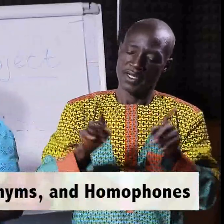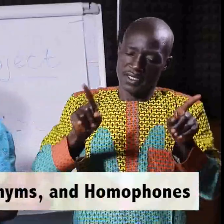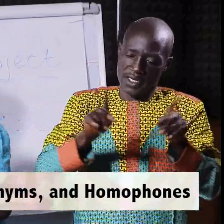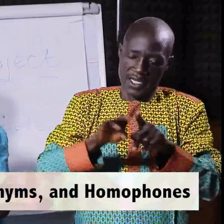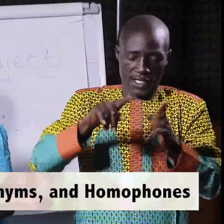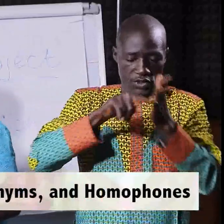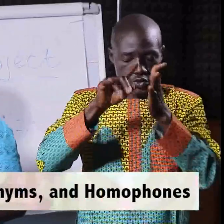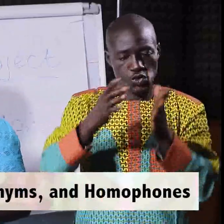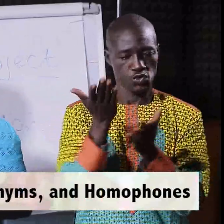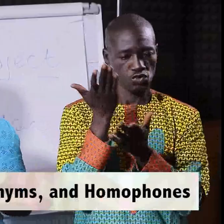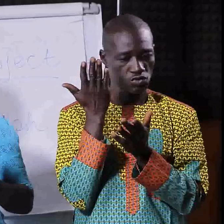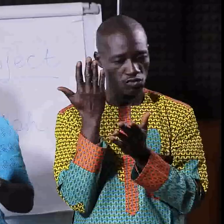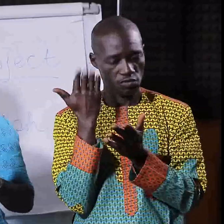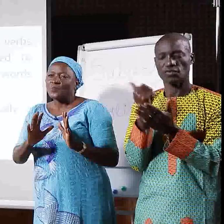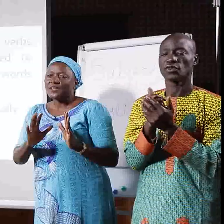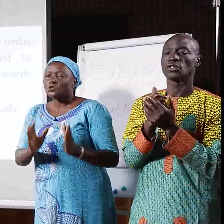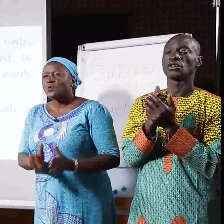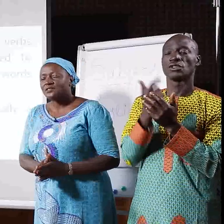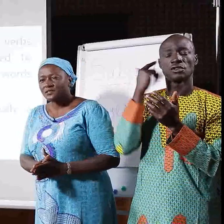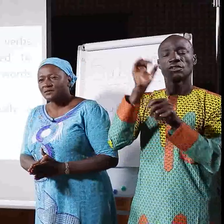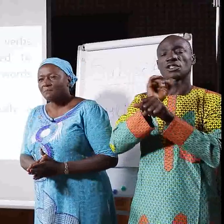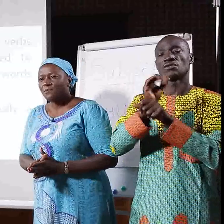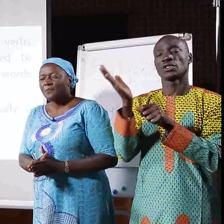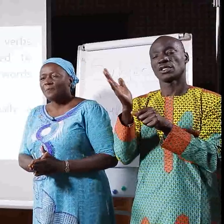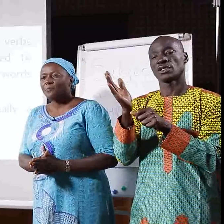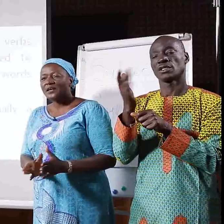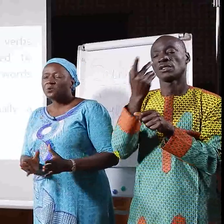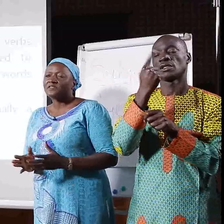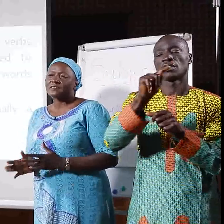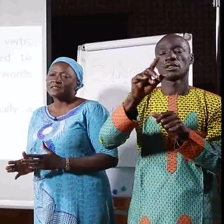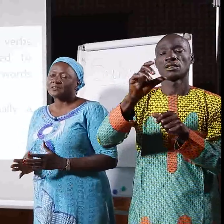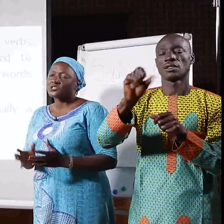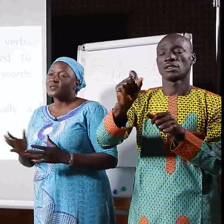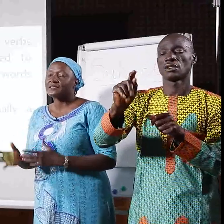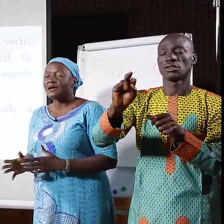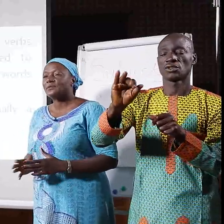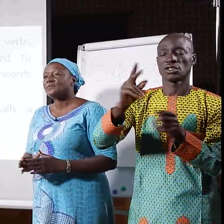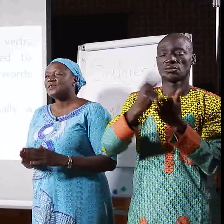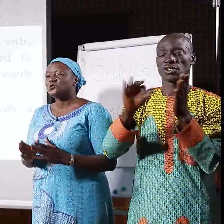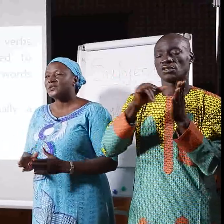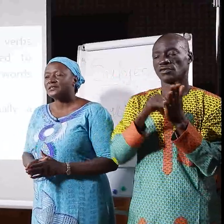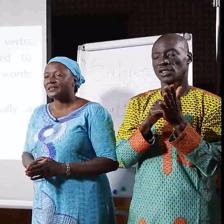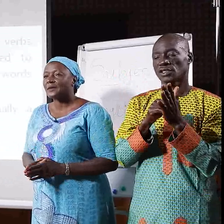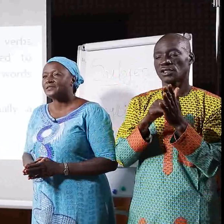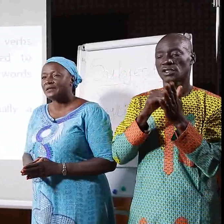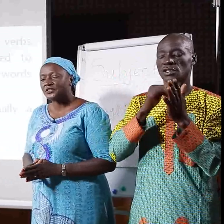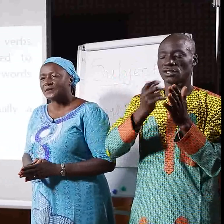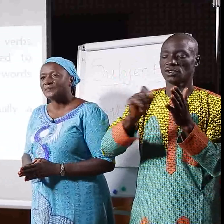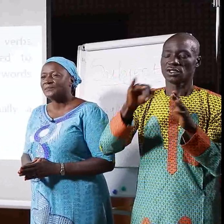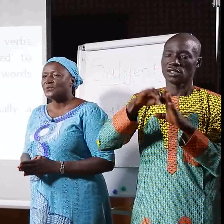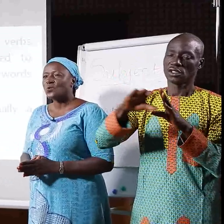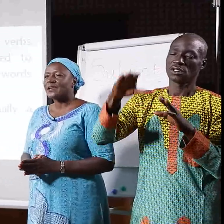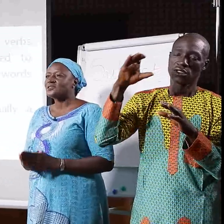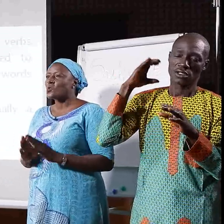of work like this, the stressed part of the sentence, the stressed syllable is written in capital